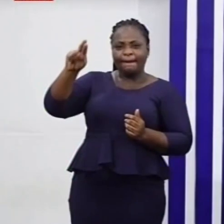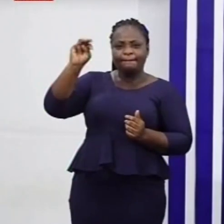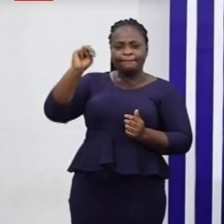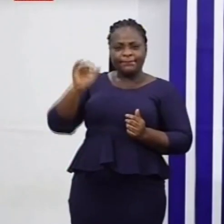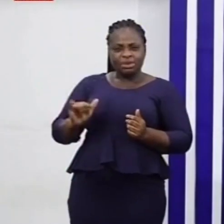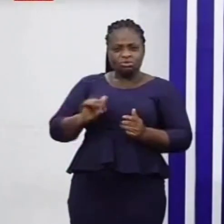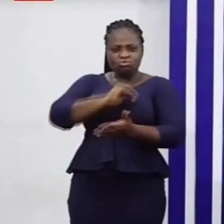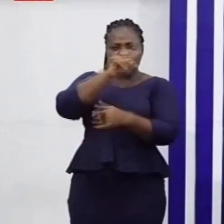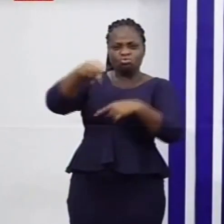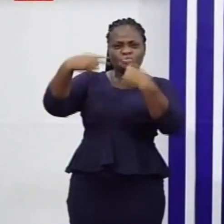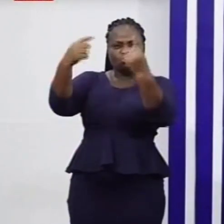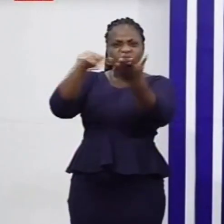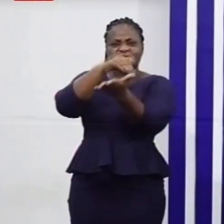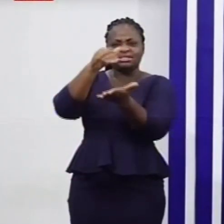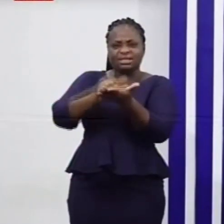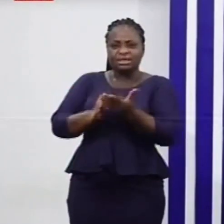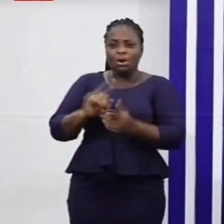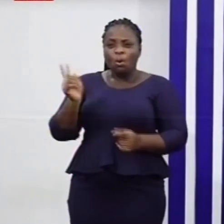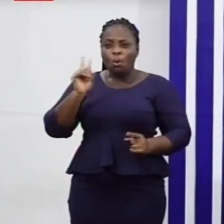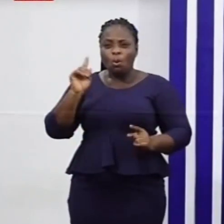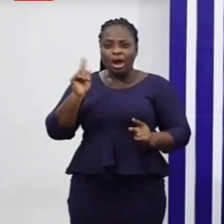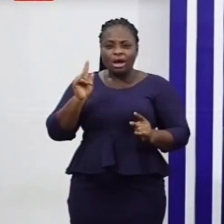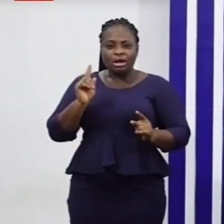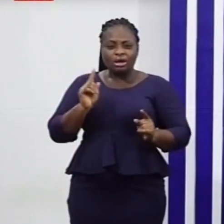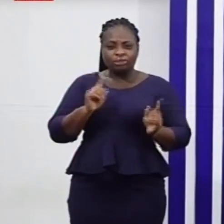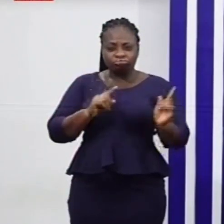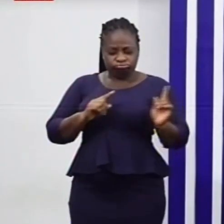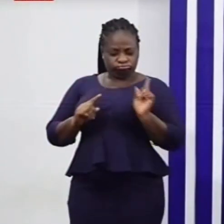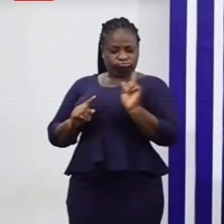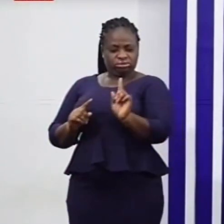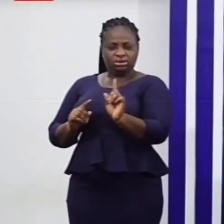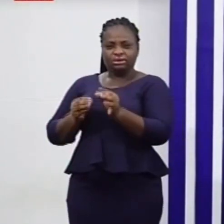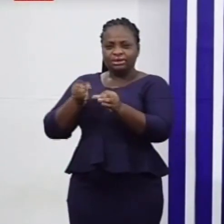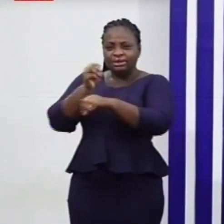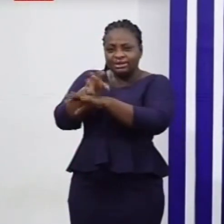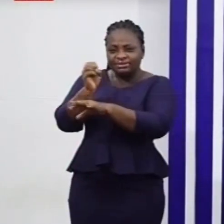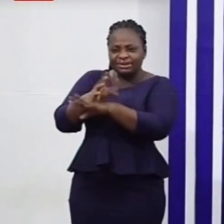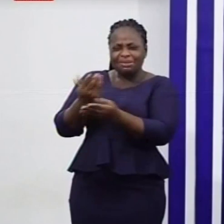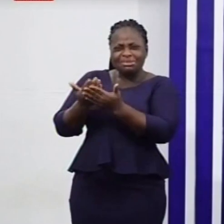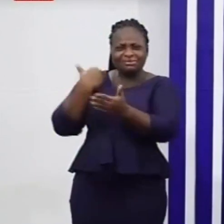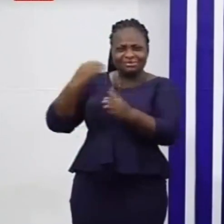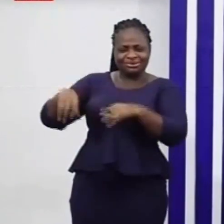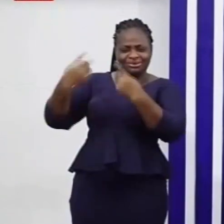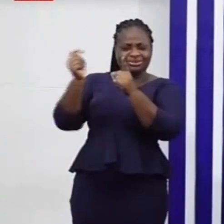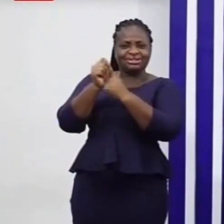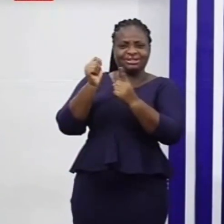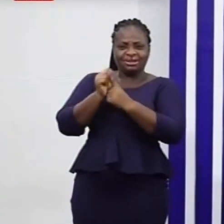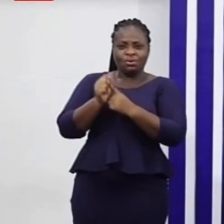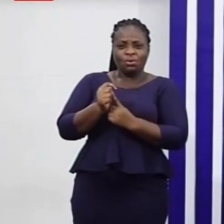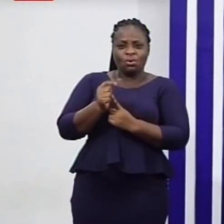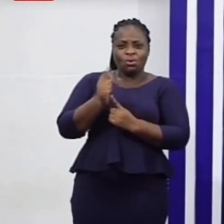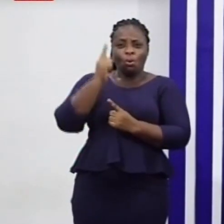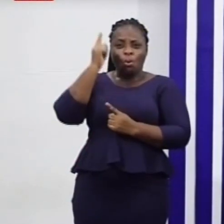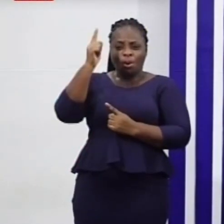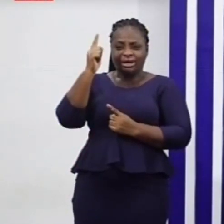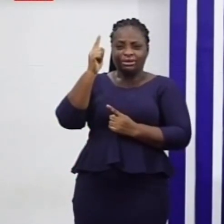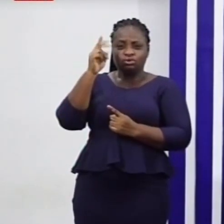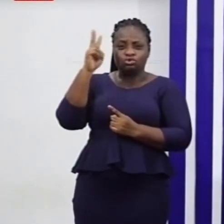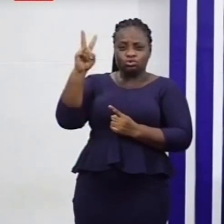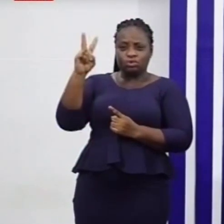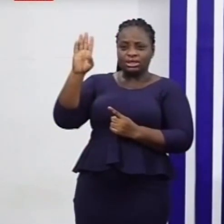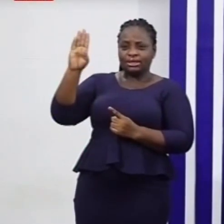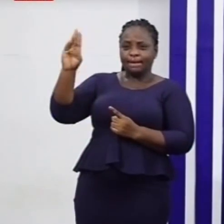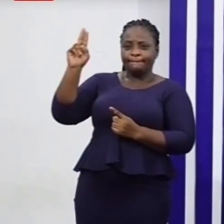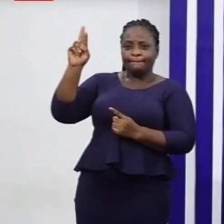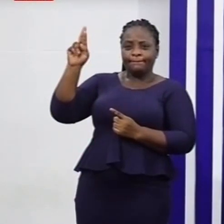centers where we camp them before we deploy them to town. Four different centers, one in Bema, two in Bema camp, Arakan and the